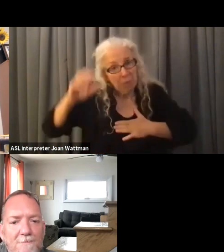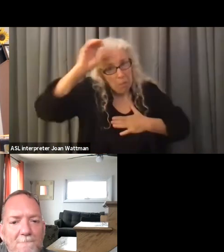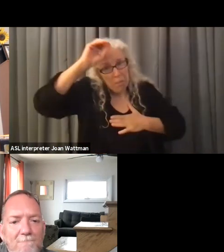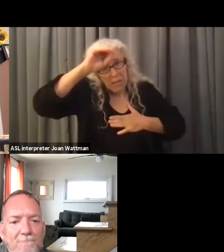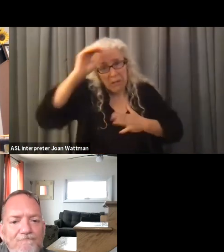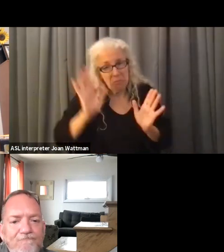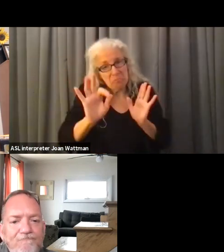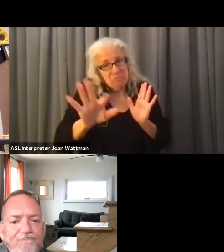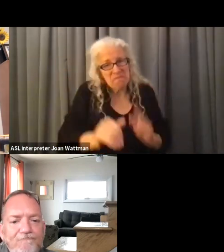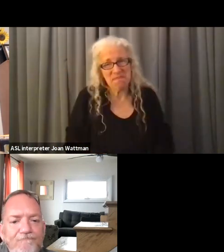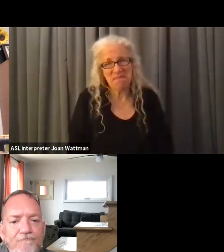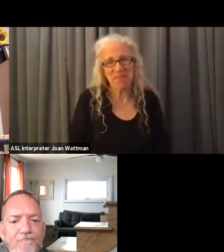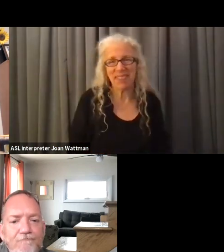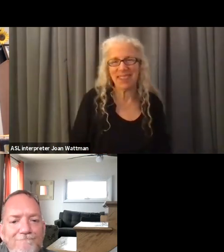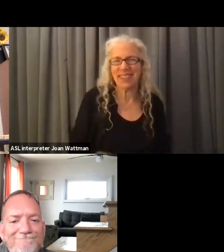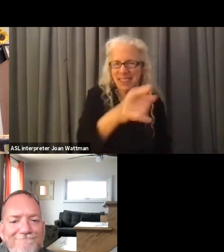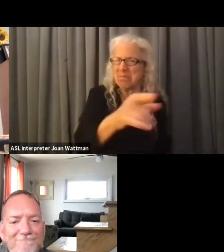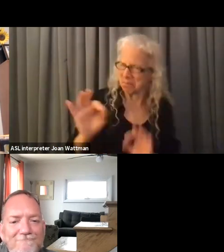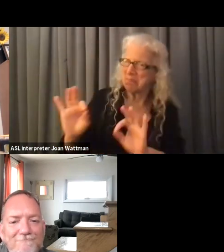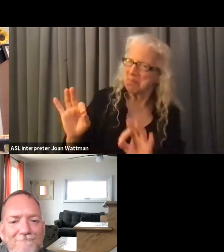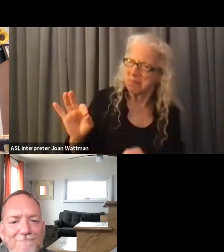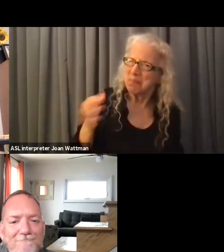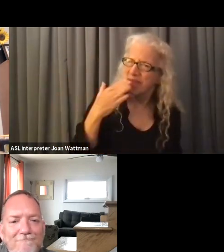worth. It's worth.